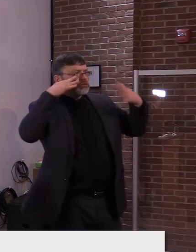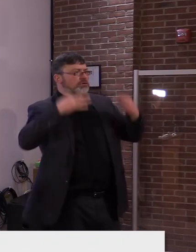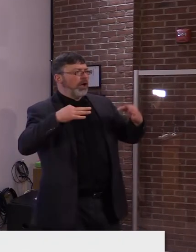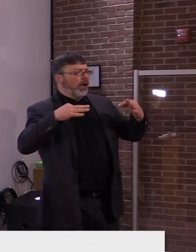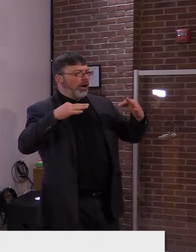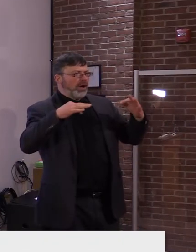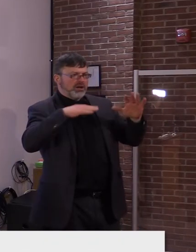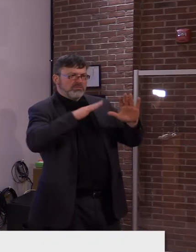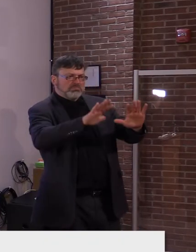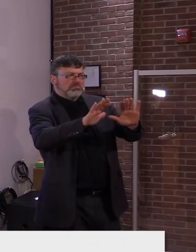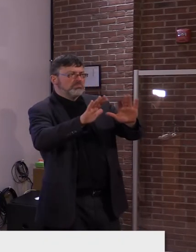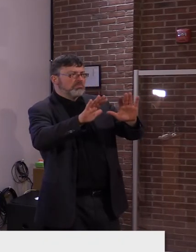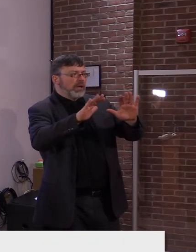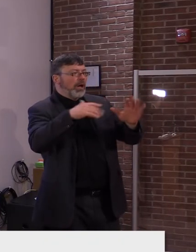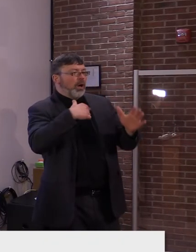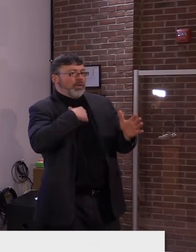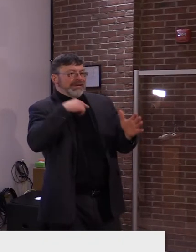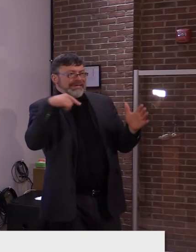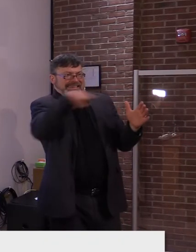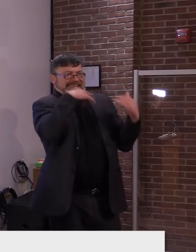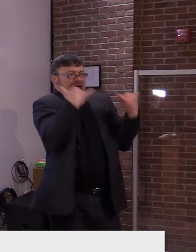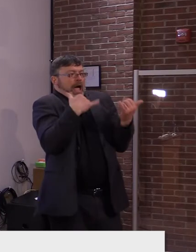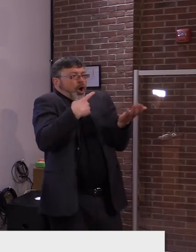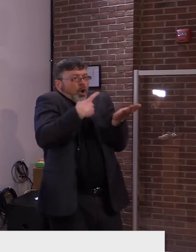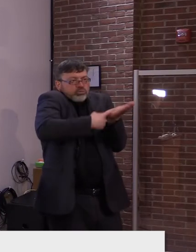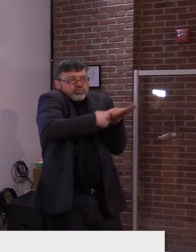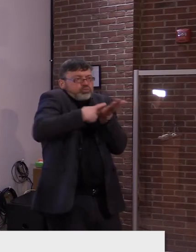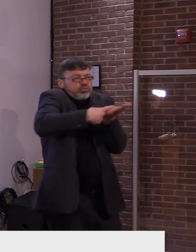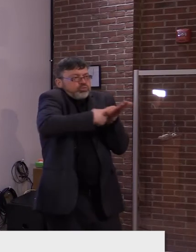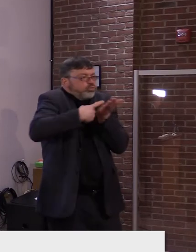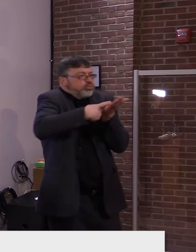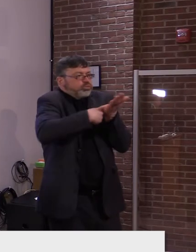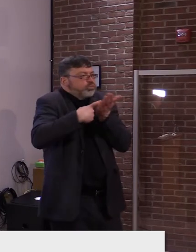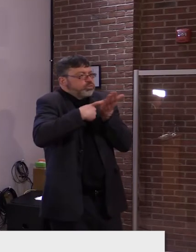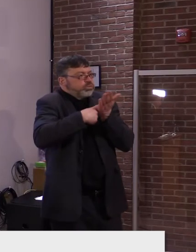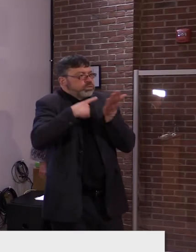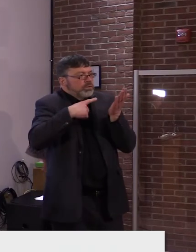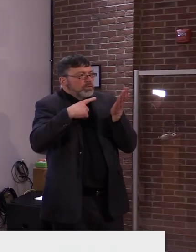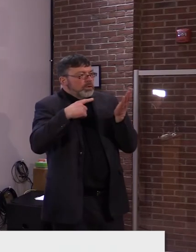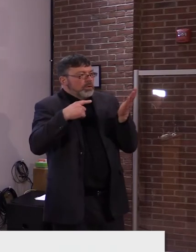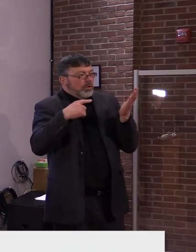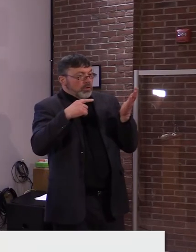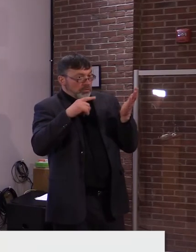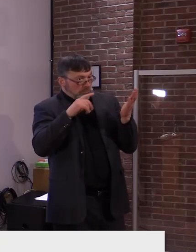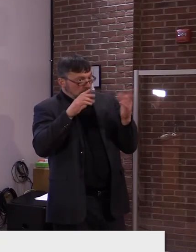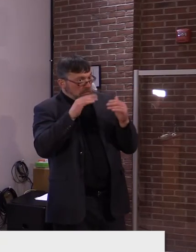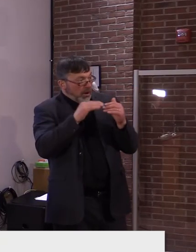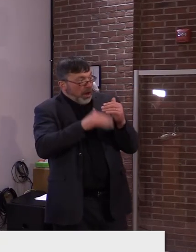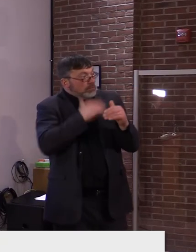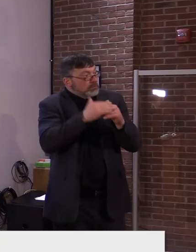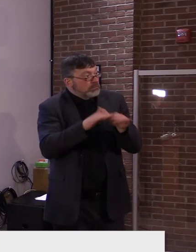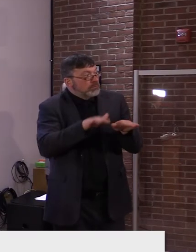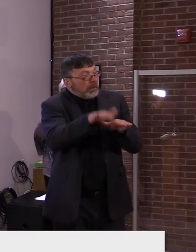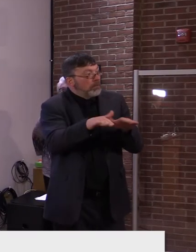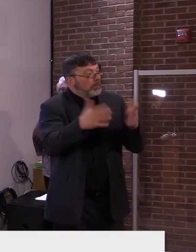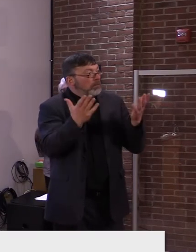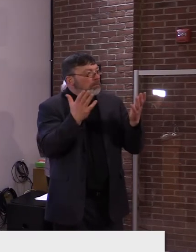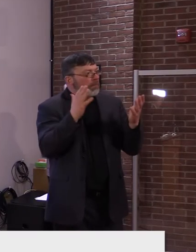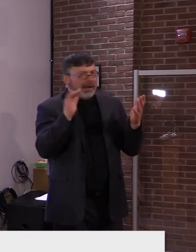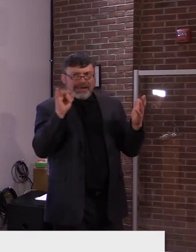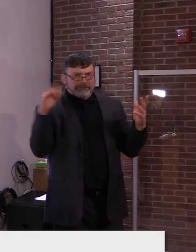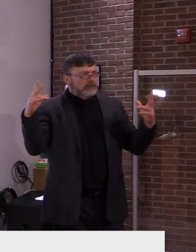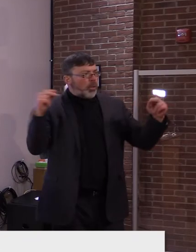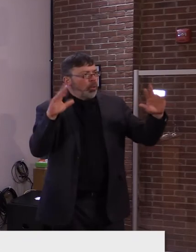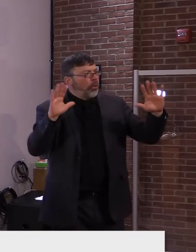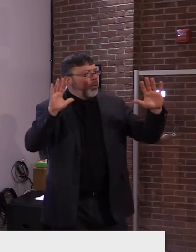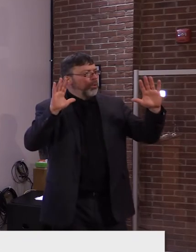have the opportunity to say we shouldn't be moving forward on this because we have grave concerns. And when that happens, we don't